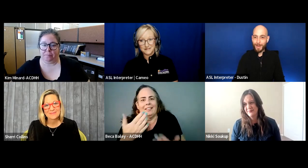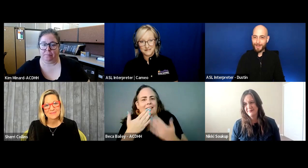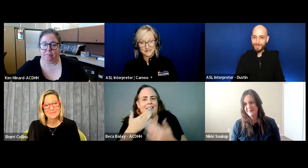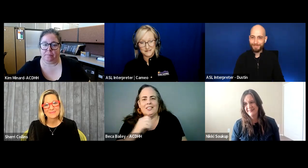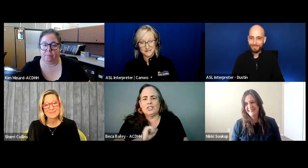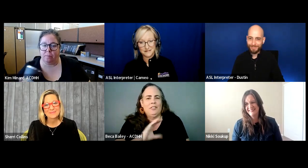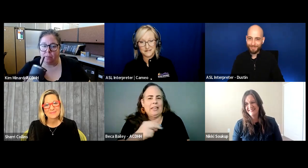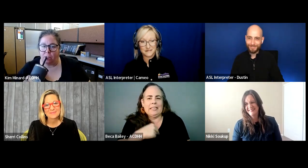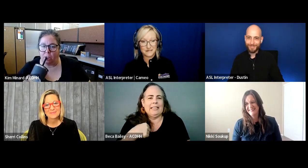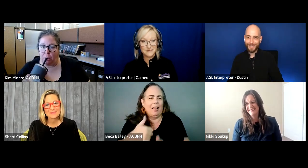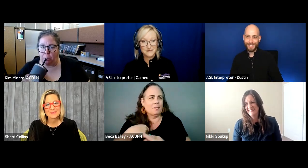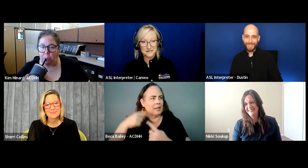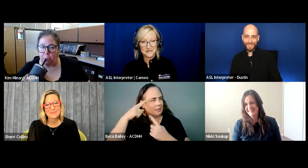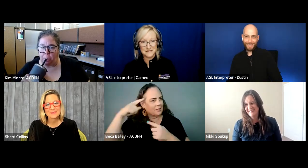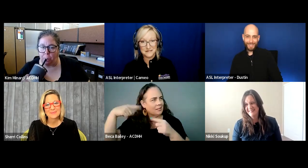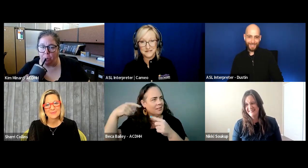Yeah, Becca.